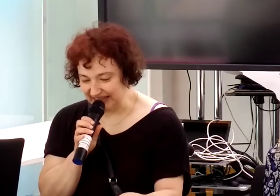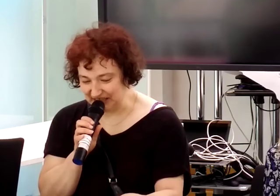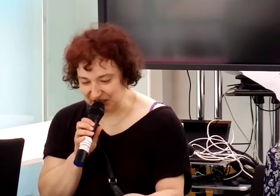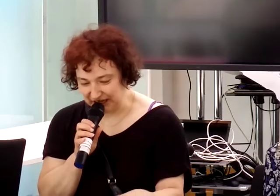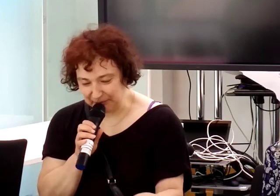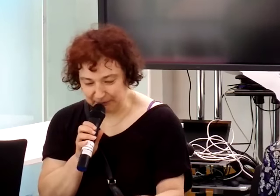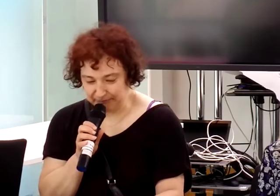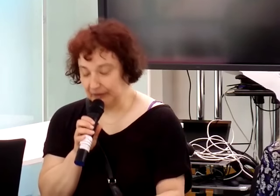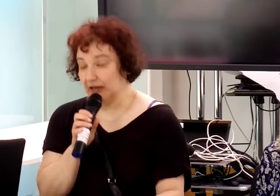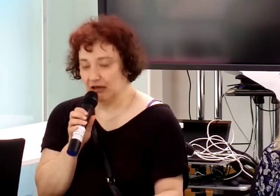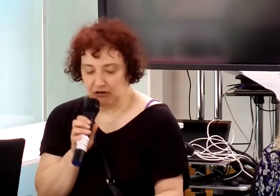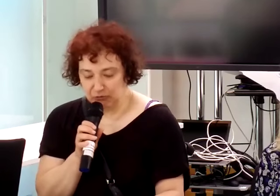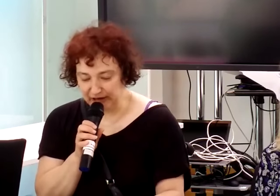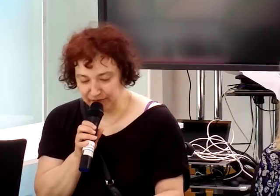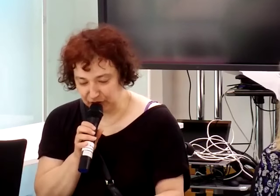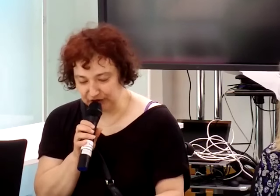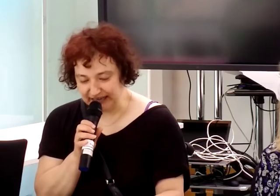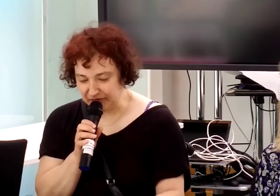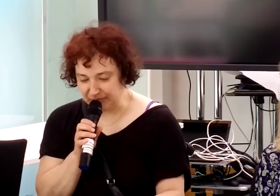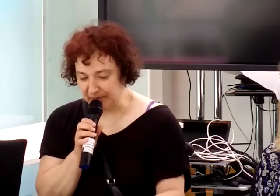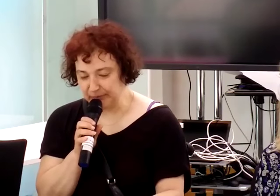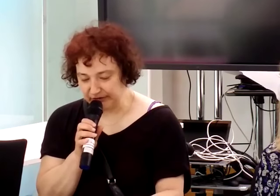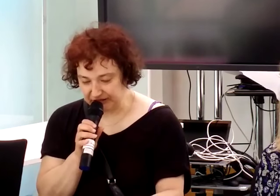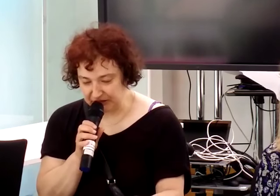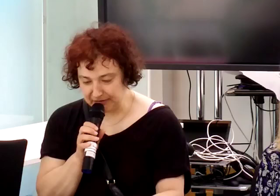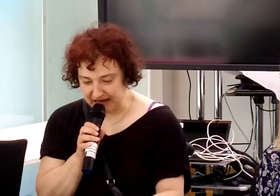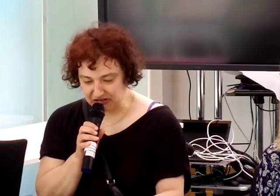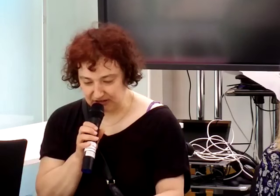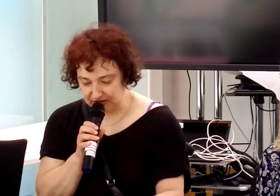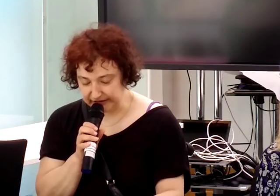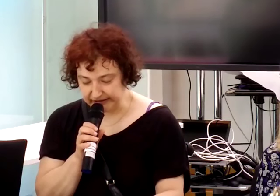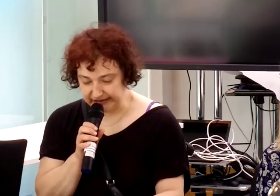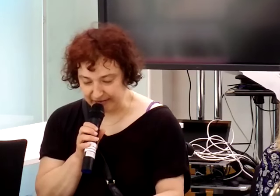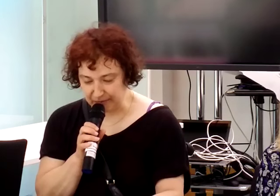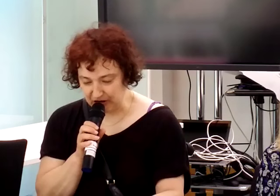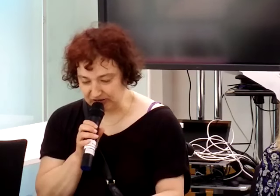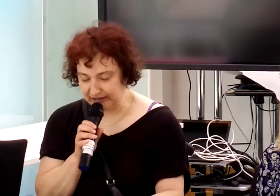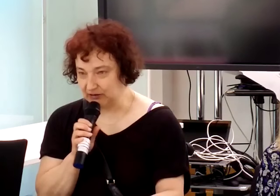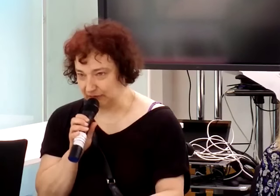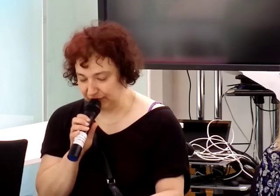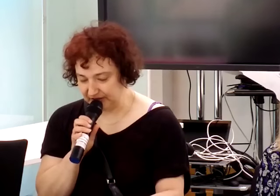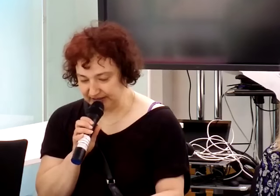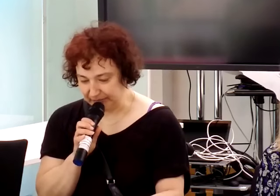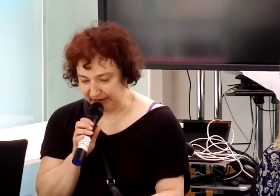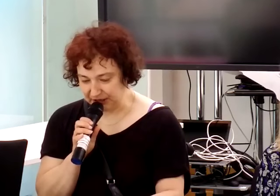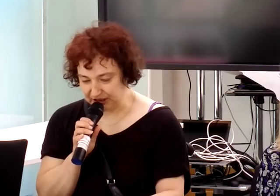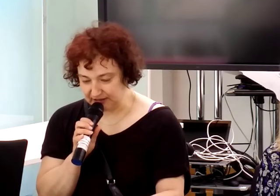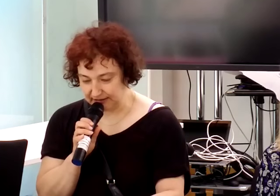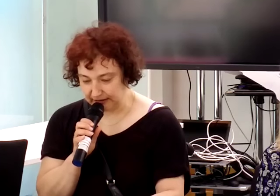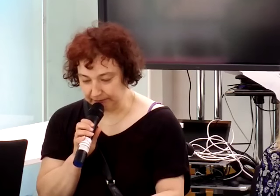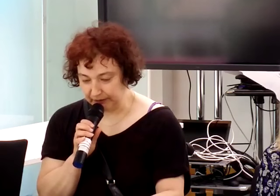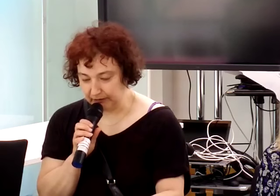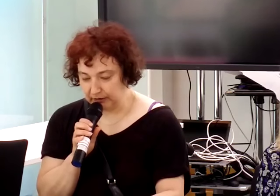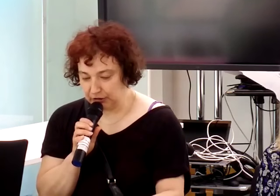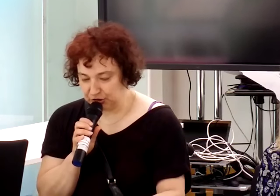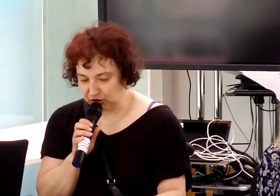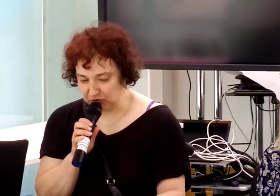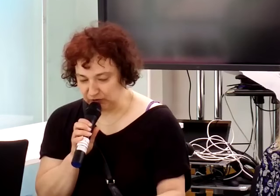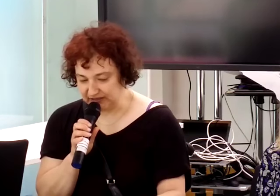That's real leadership. We fondly remember the 2006 Labour Party conference in